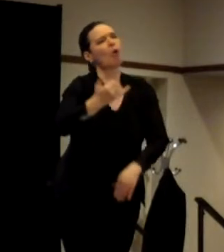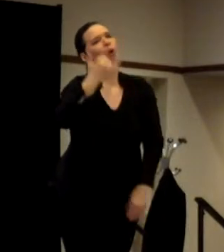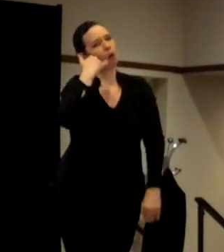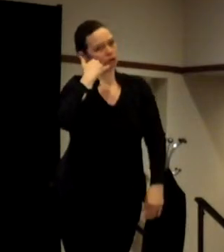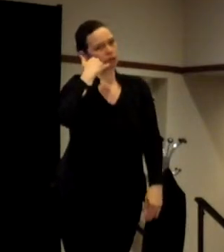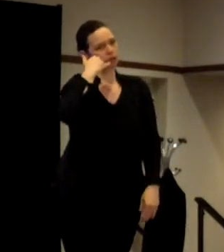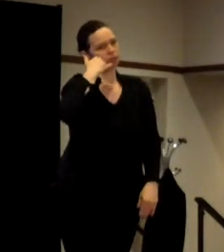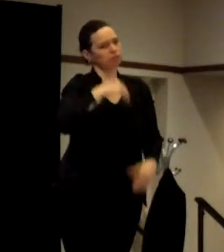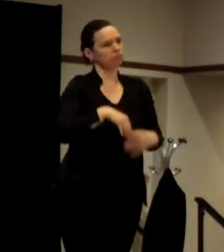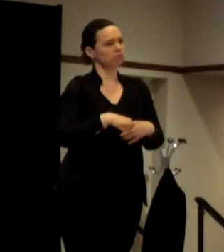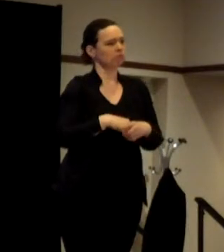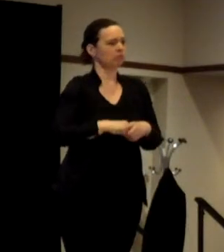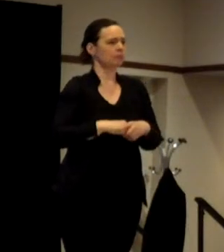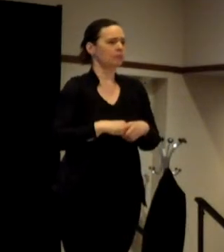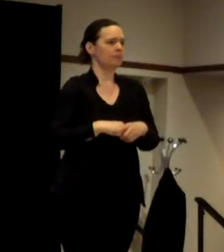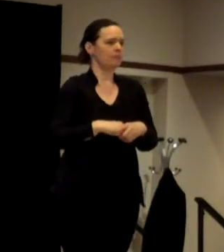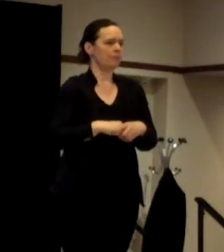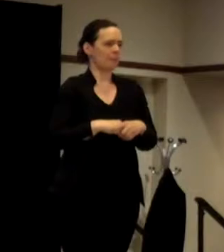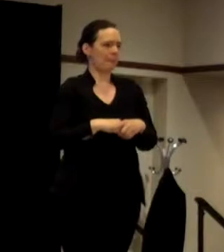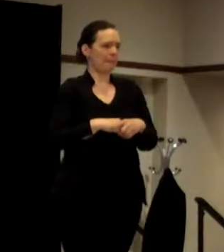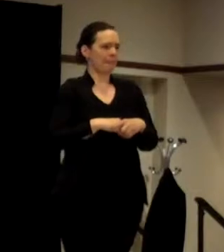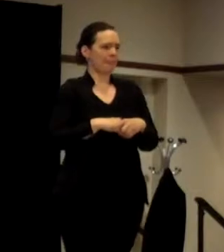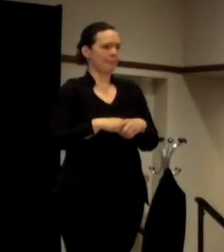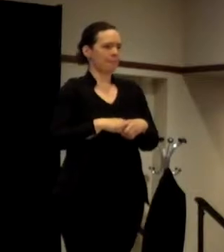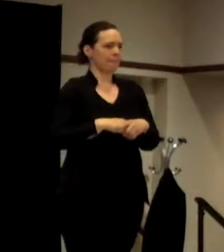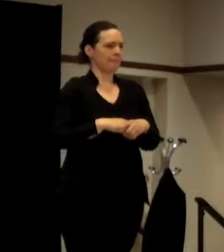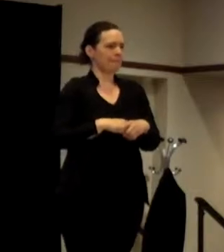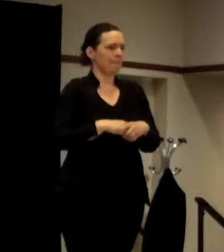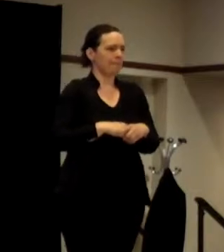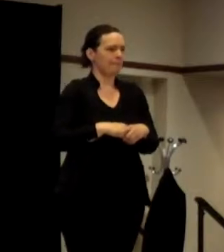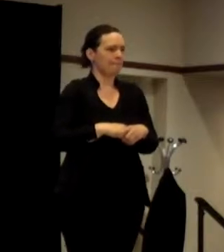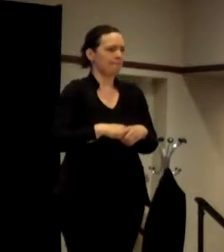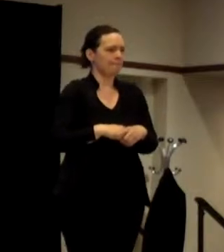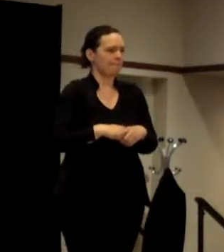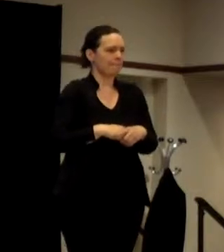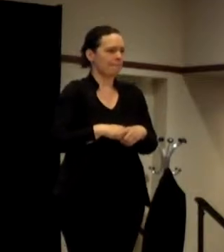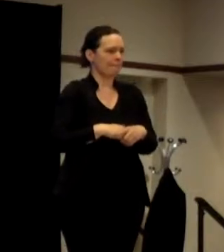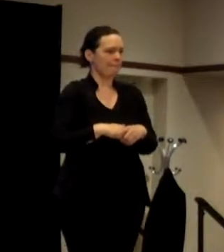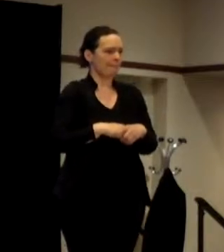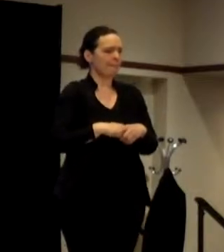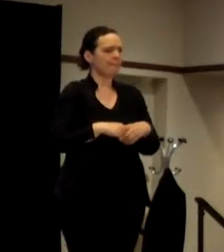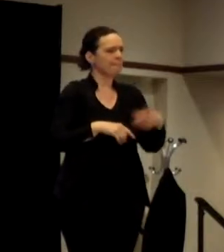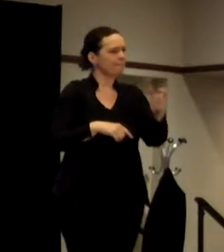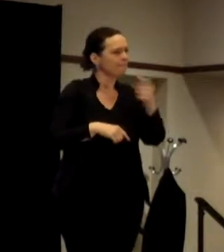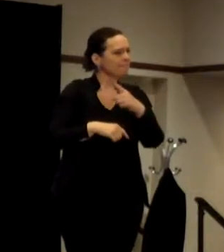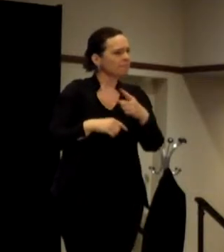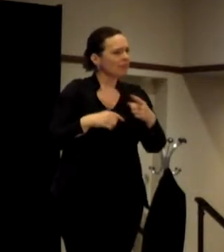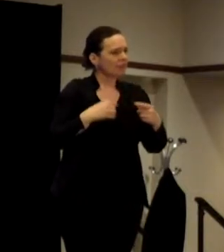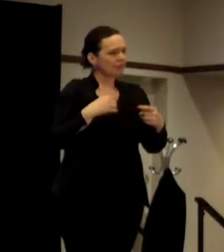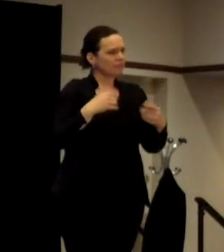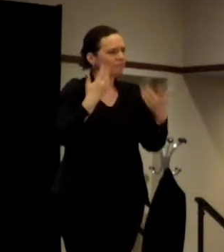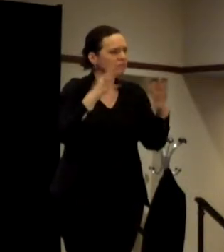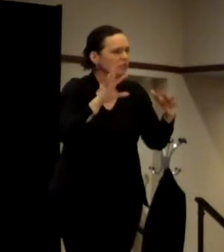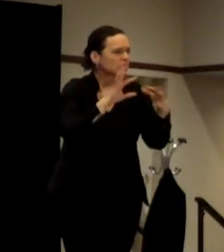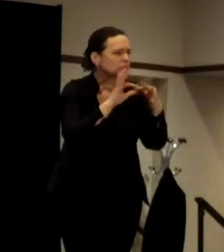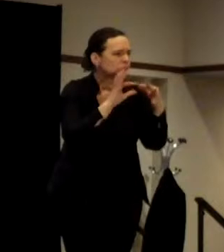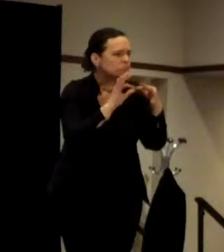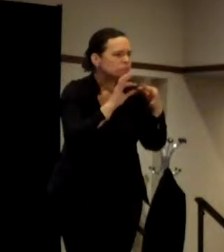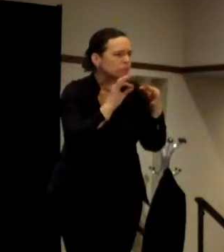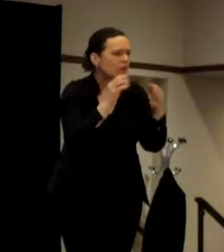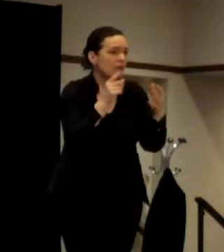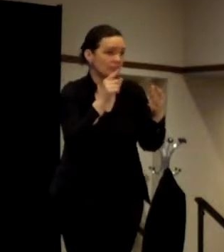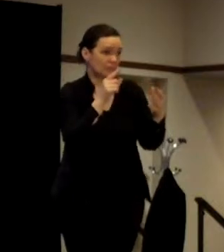by the Onondaga County Sheriff about the deputy or officer or trooper, we don't know whom, involved shooting that happened last